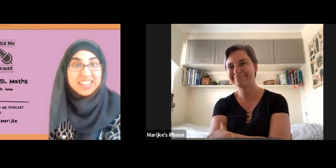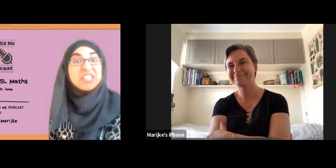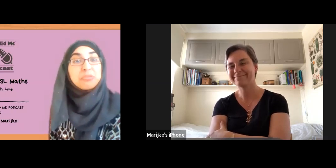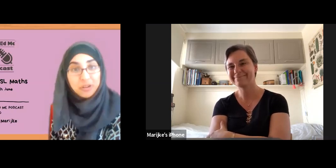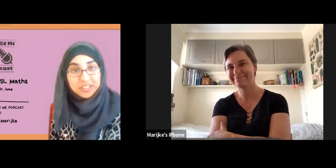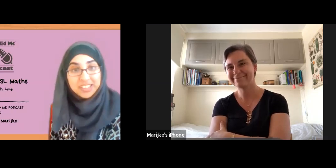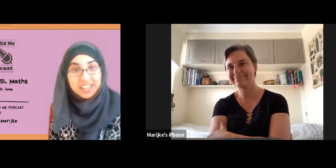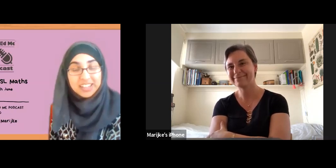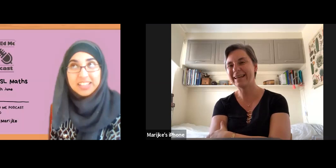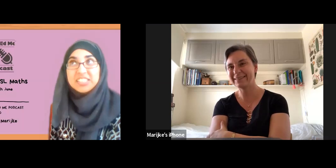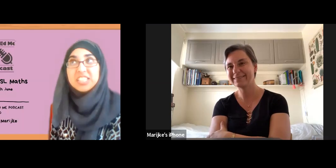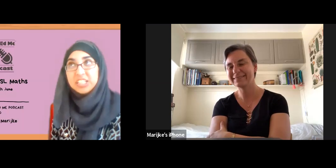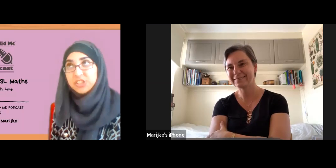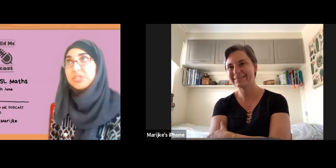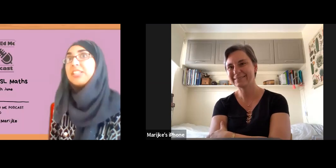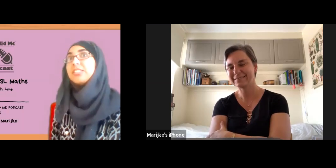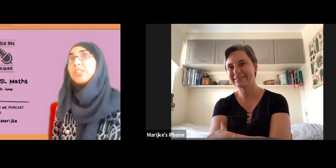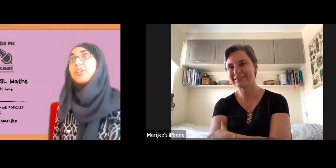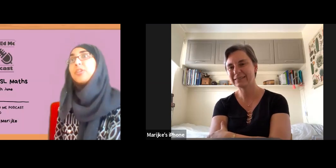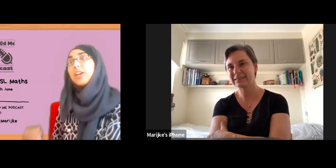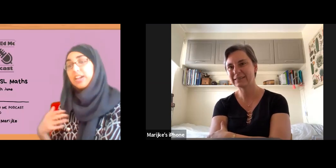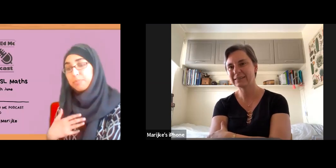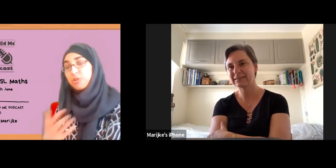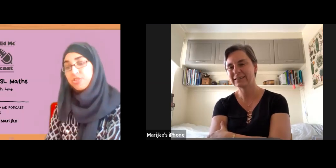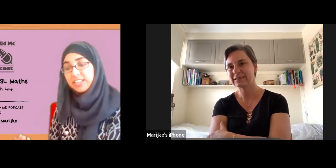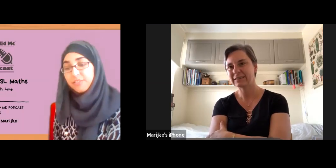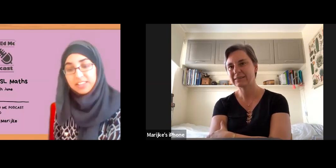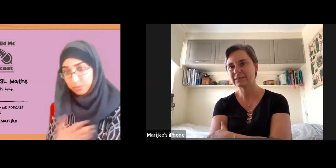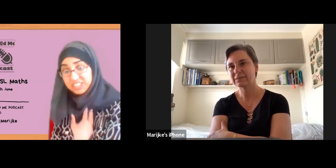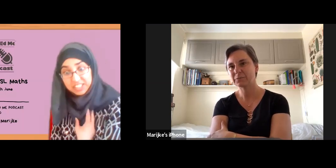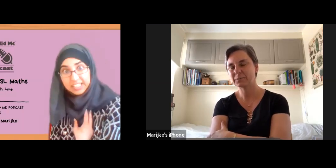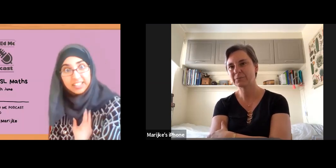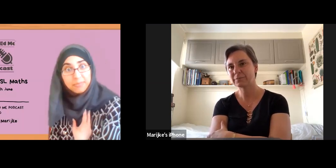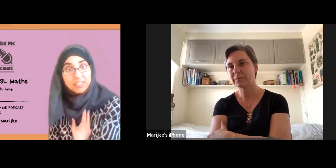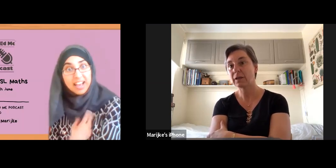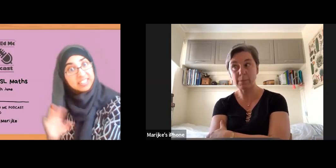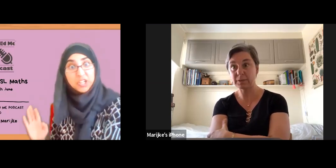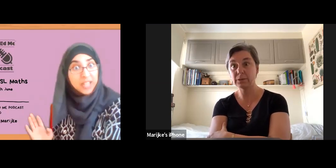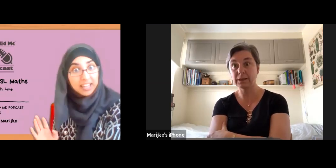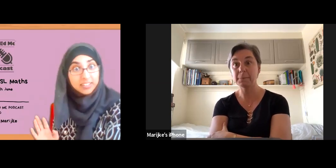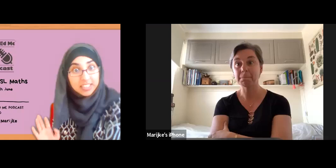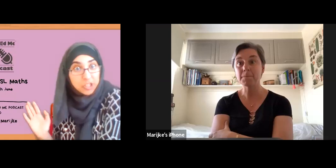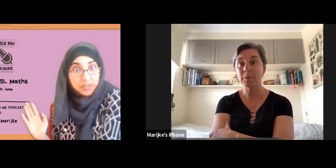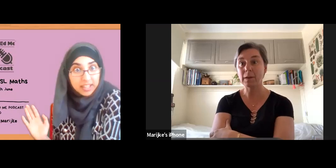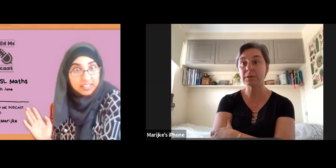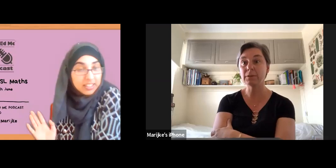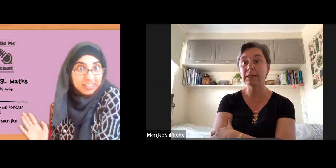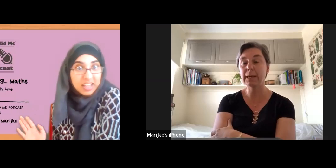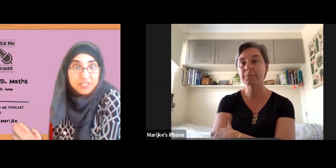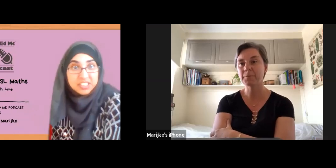that's wrong. And I think as teachers, we need to kind of portray the fact that we're still learning. And it's okay. Absolutely. Life is a